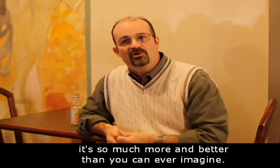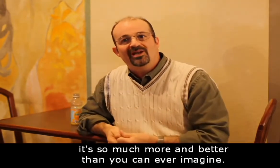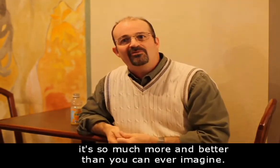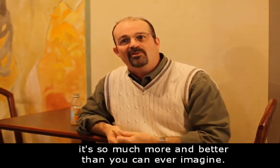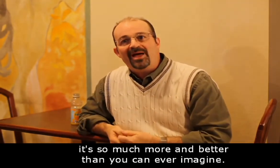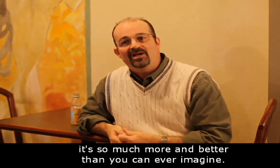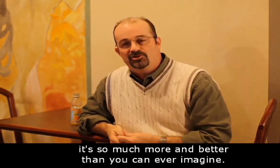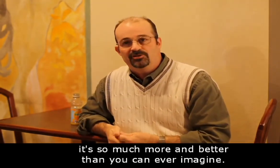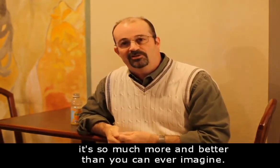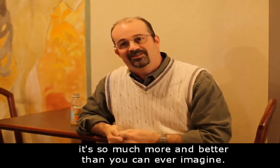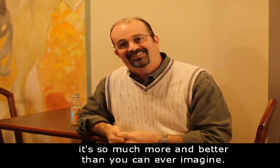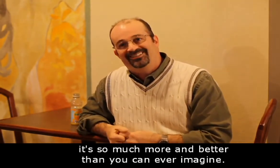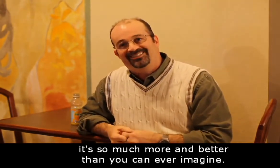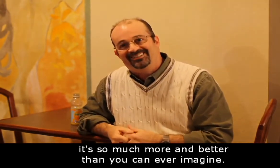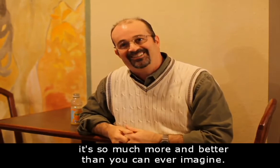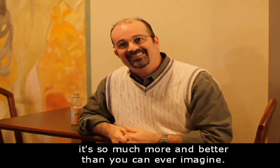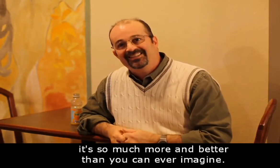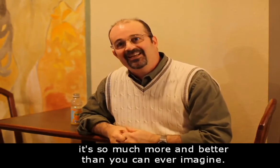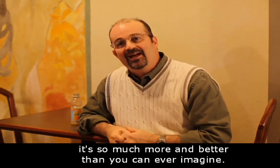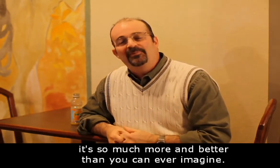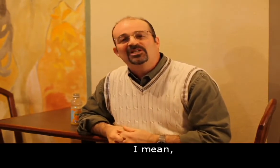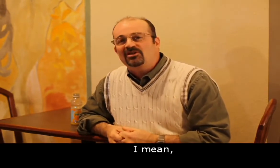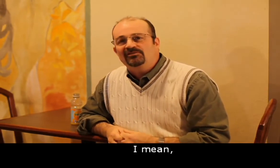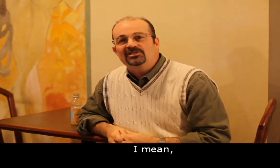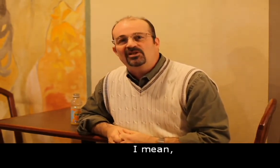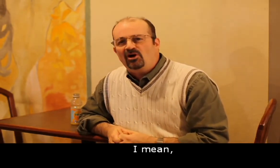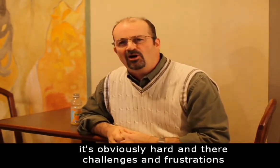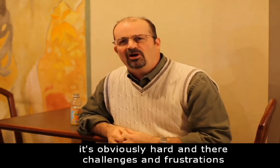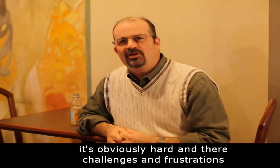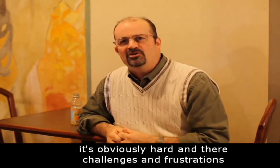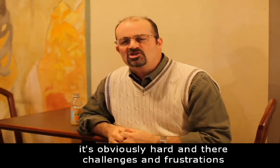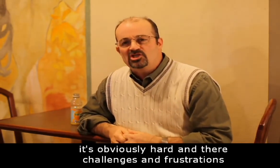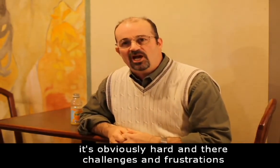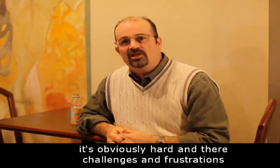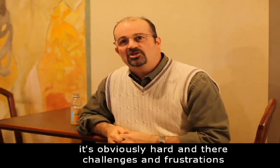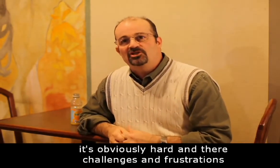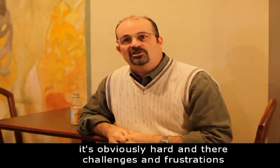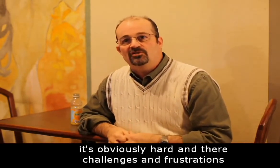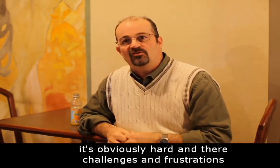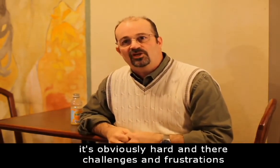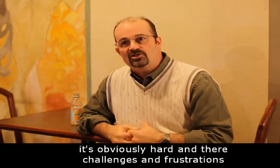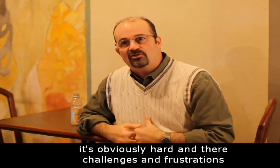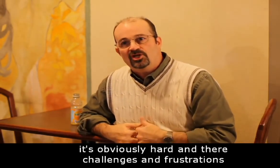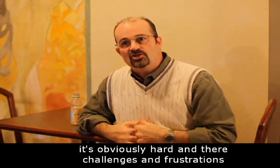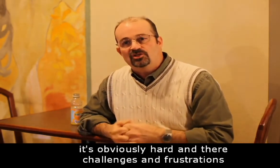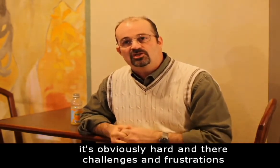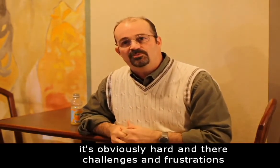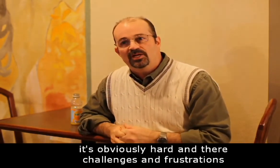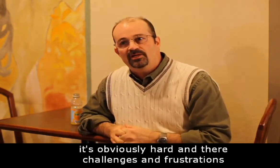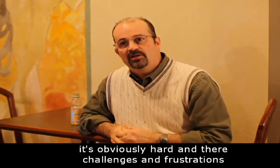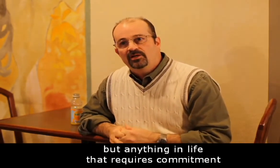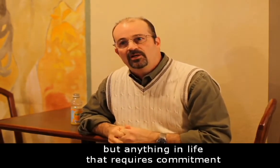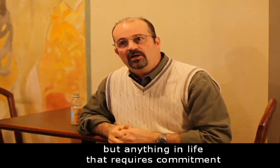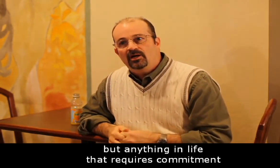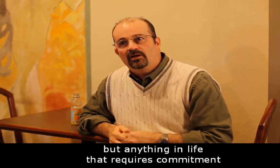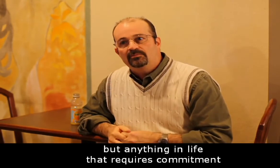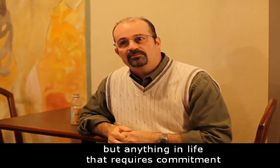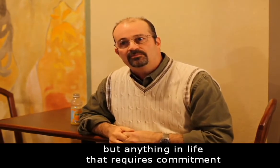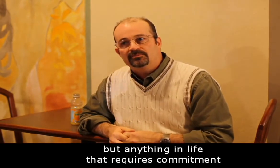ever imagine. I mean, it's obviously hard and challenges and there's frustrations, but